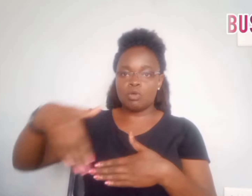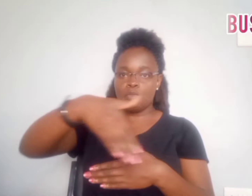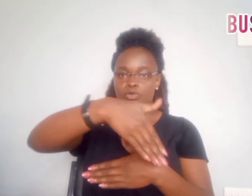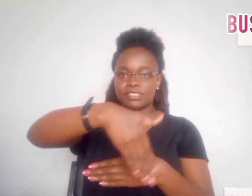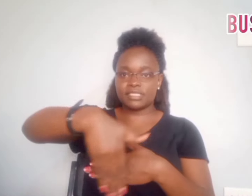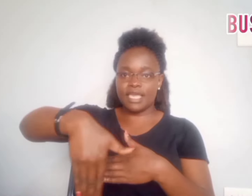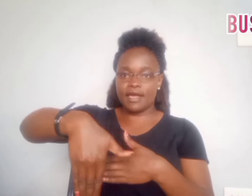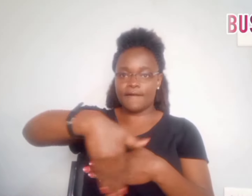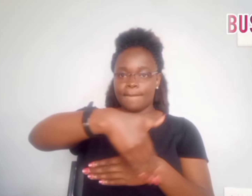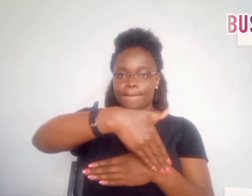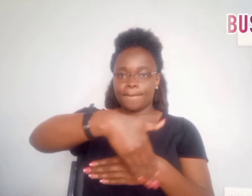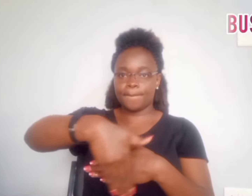Busia